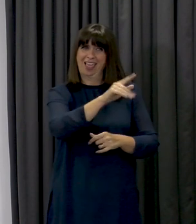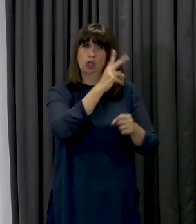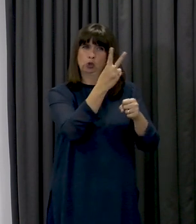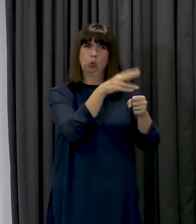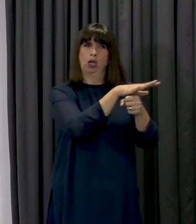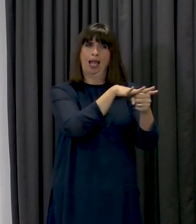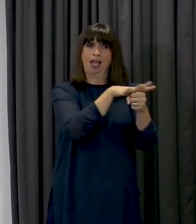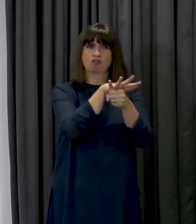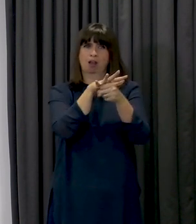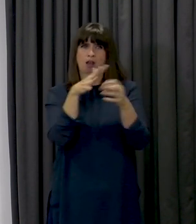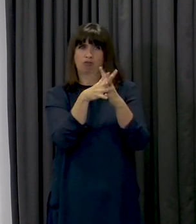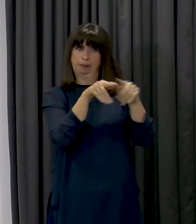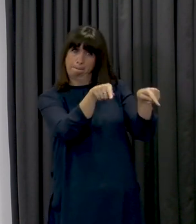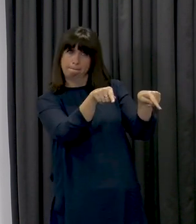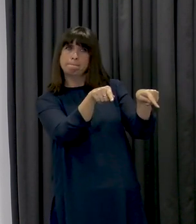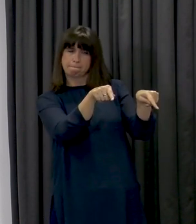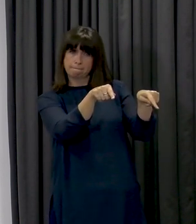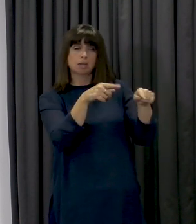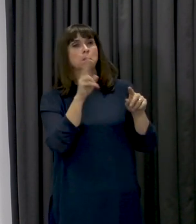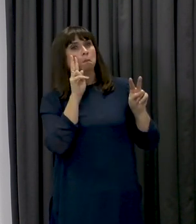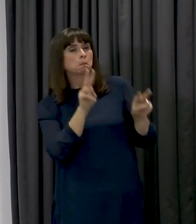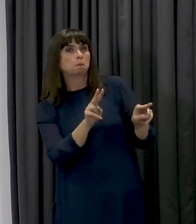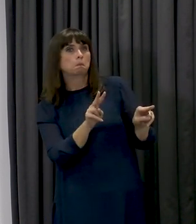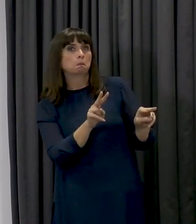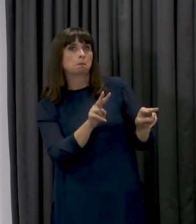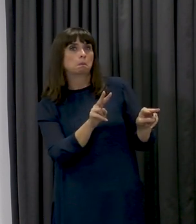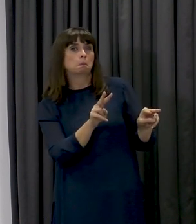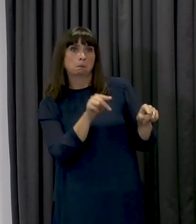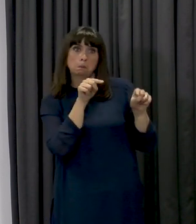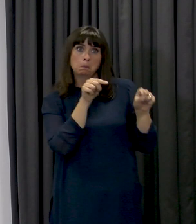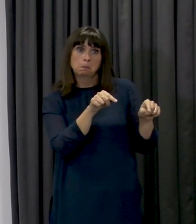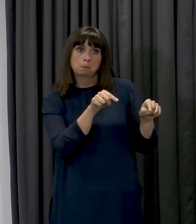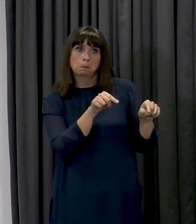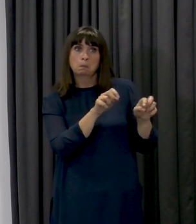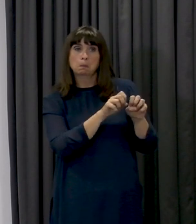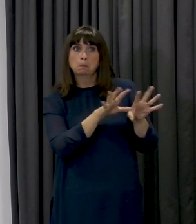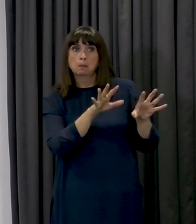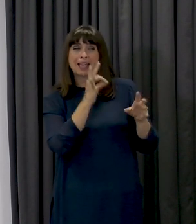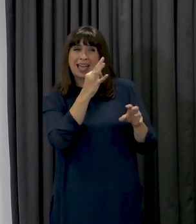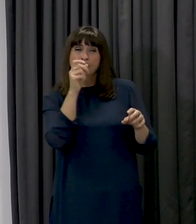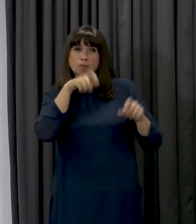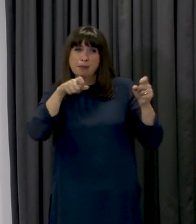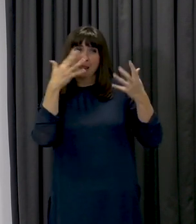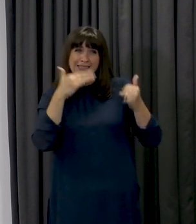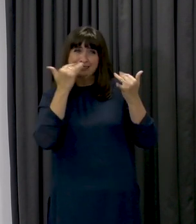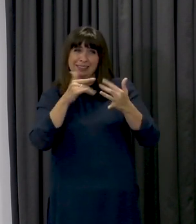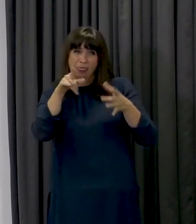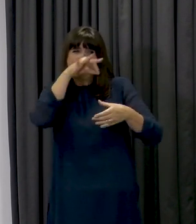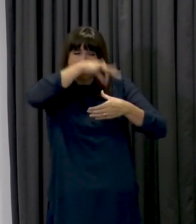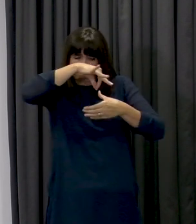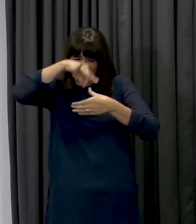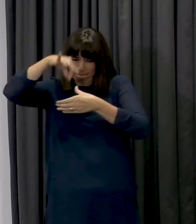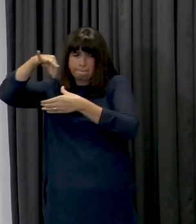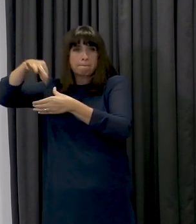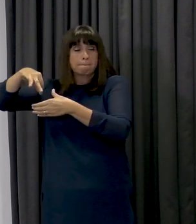us a real insight into whether the virus is in circulation locally and whether offering people additional